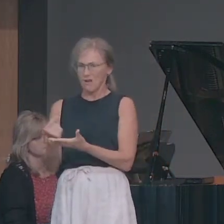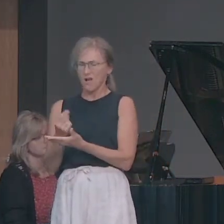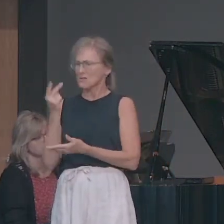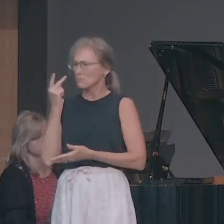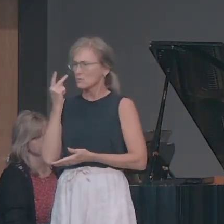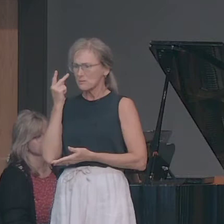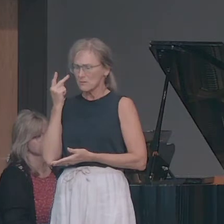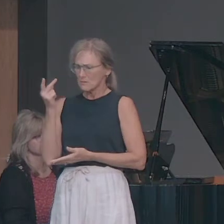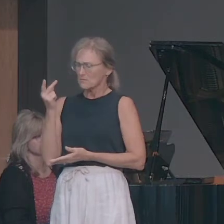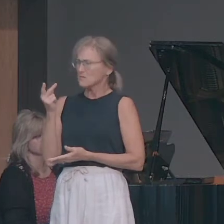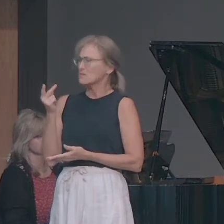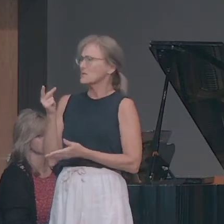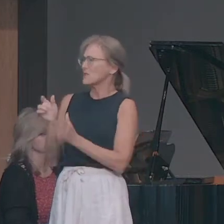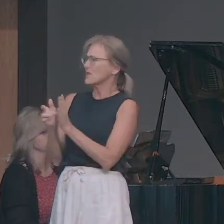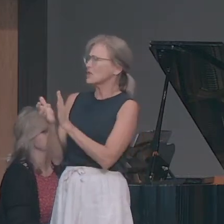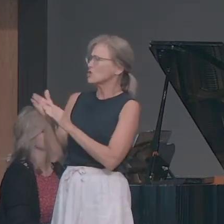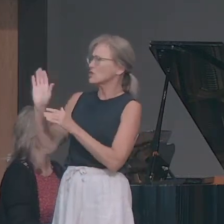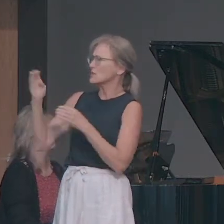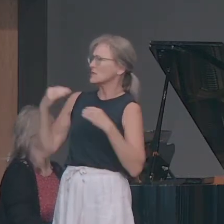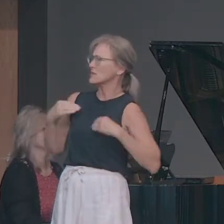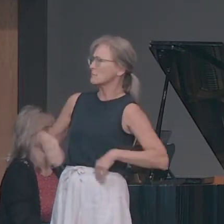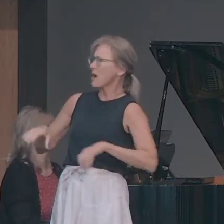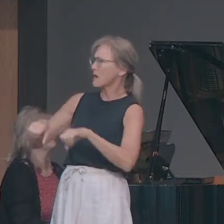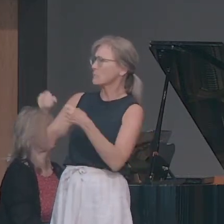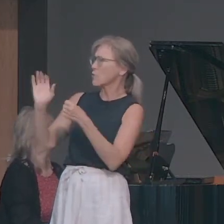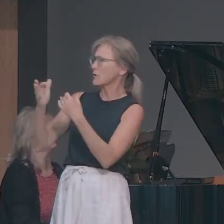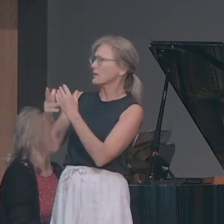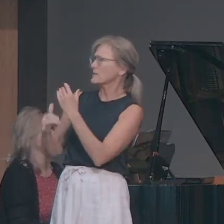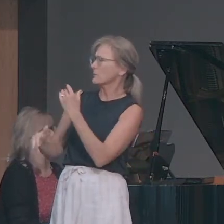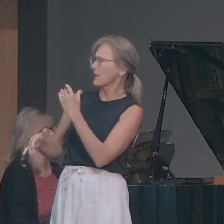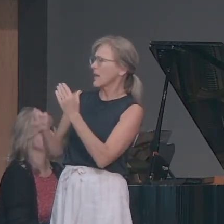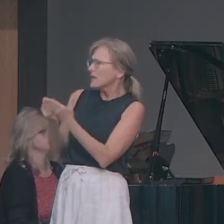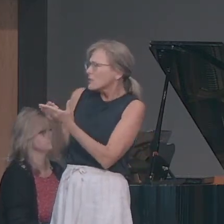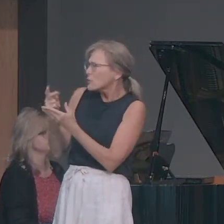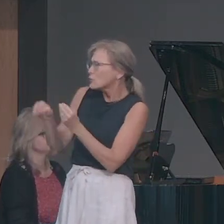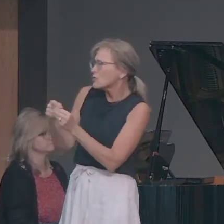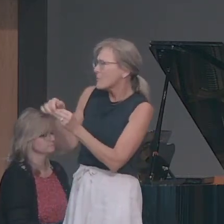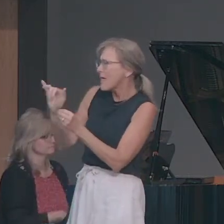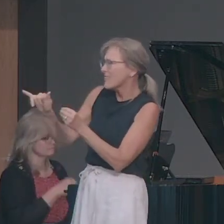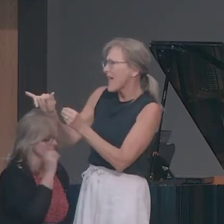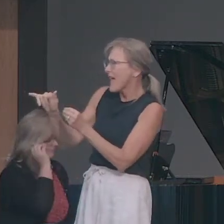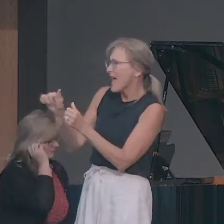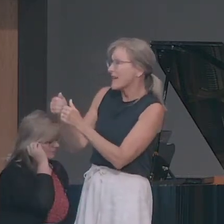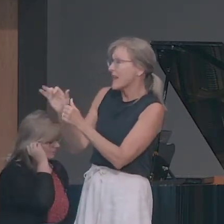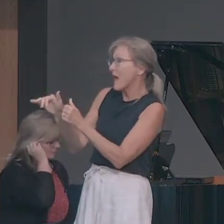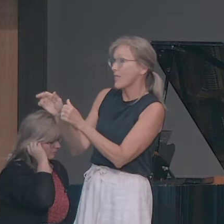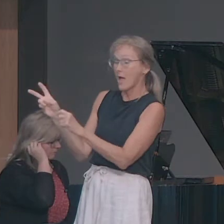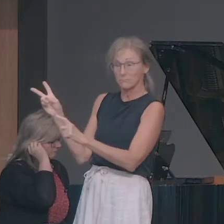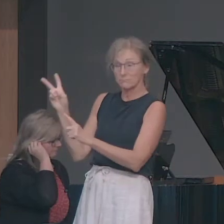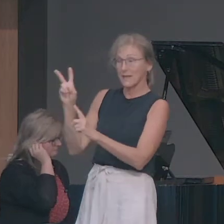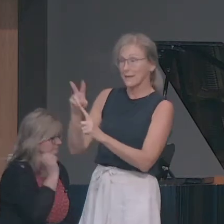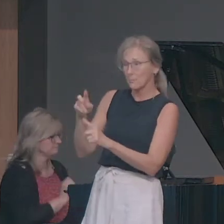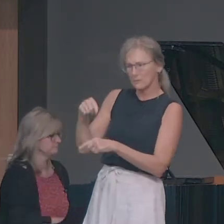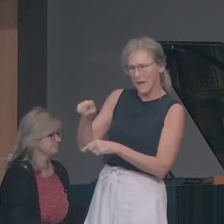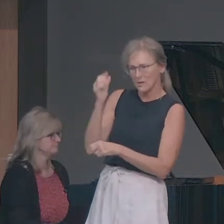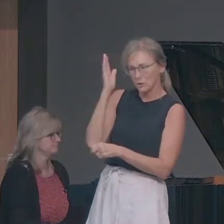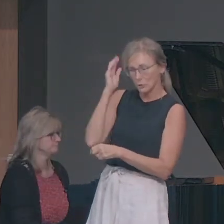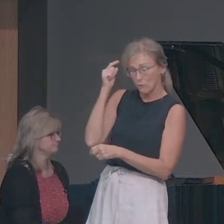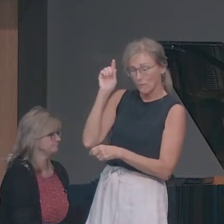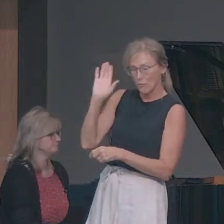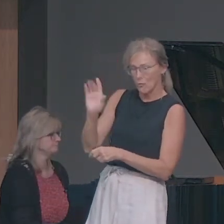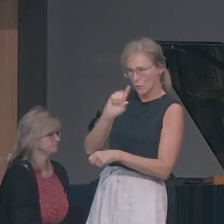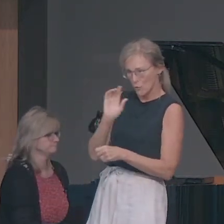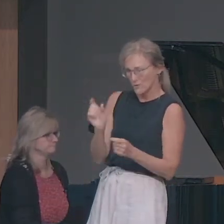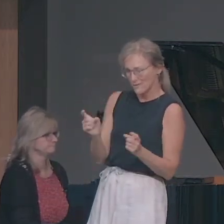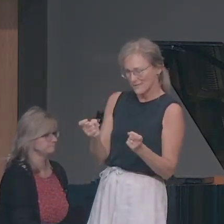truth of the broken body, the shed blood of Jesus, and what that means for you instead of partaking this morning.